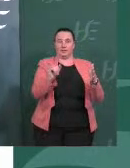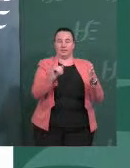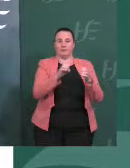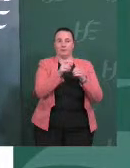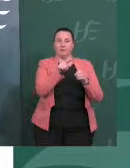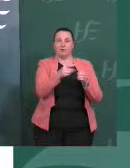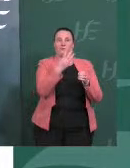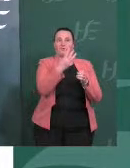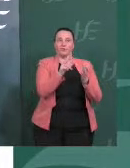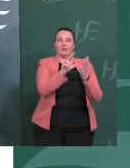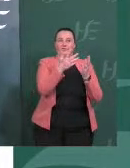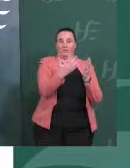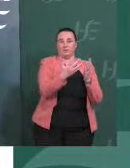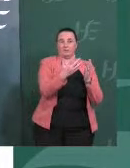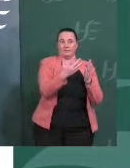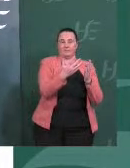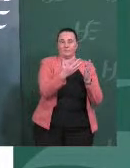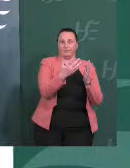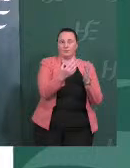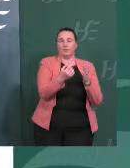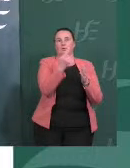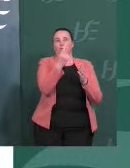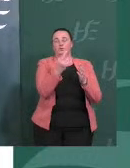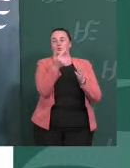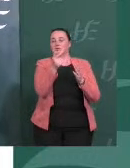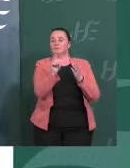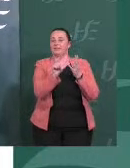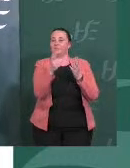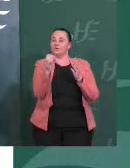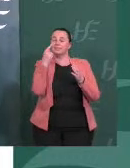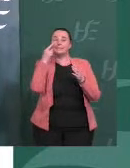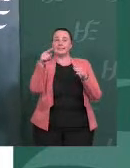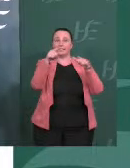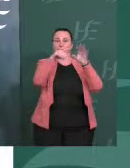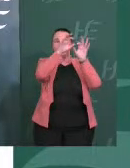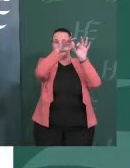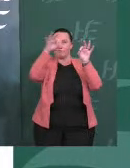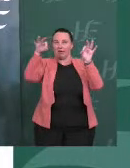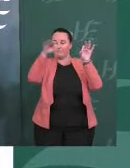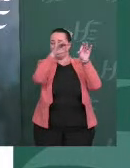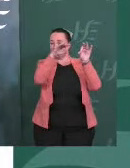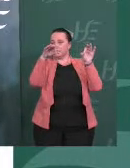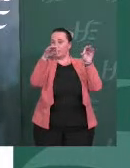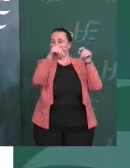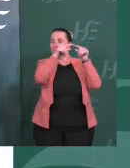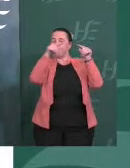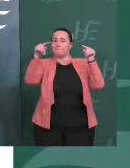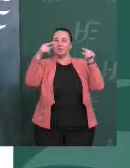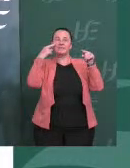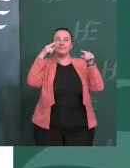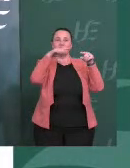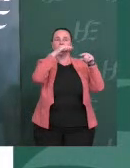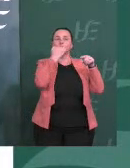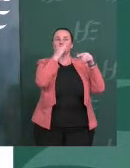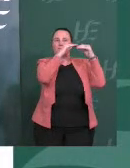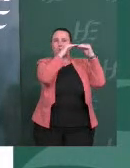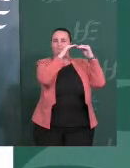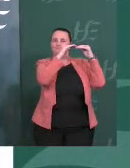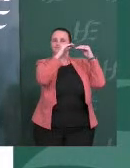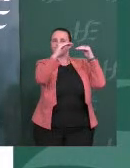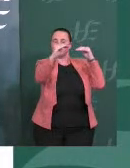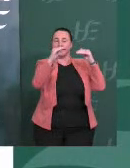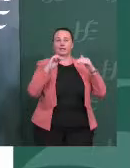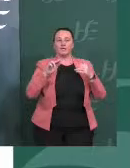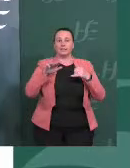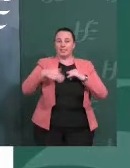average of 485 to, as I said, 1270. And you can see in that graph at the top, that sense of plateauing. Last week,